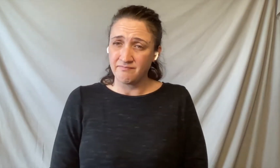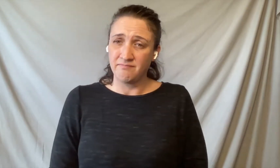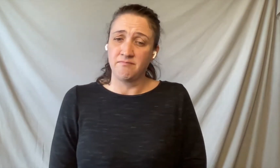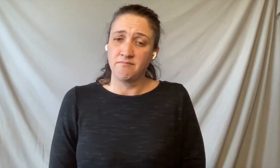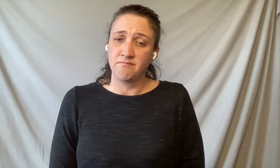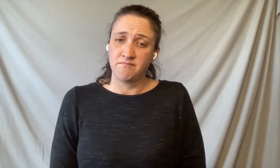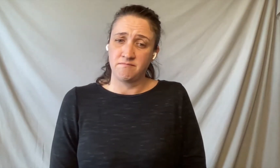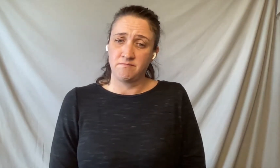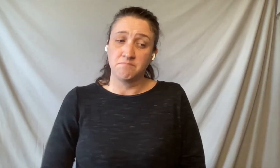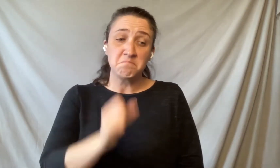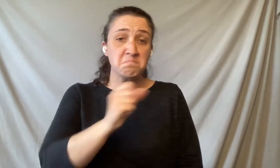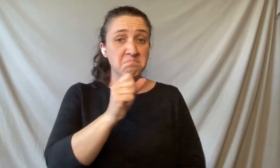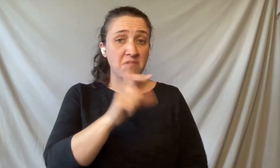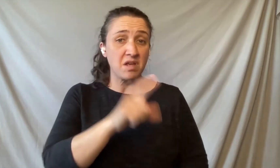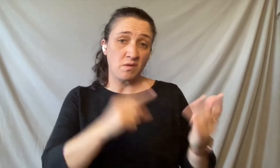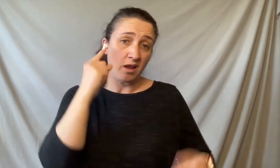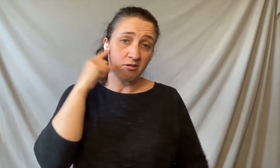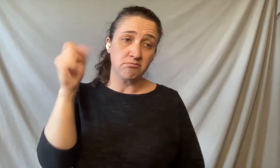Yeah, that's what I heard.